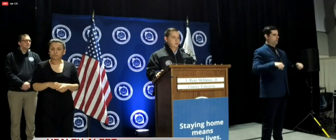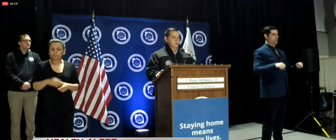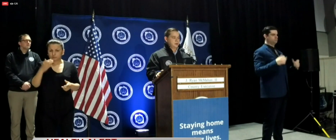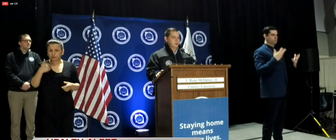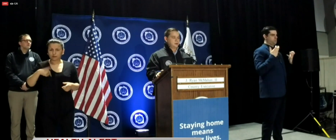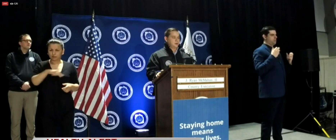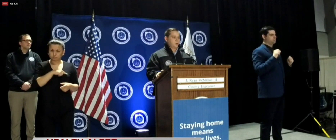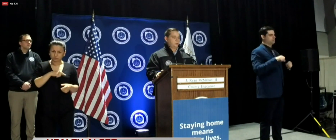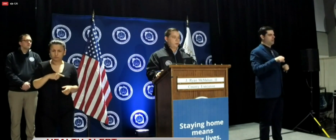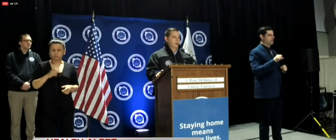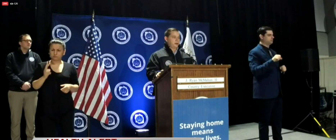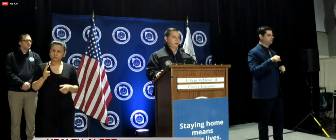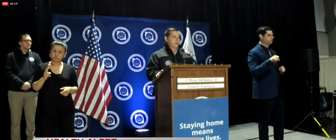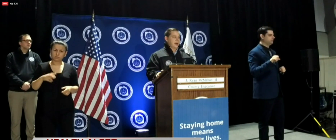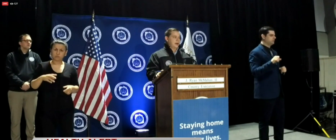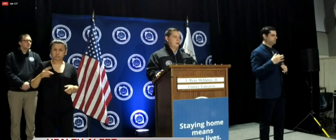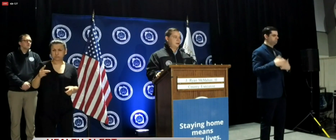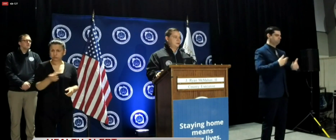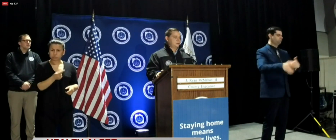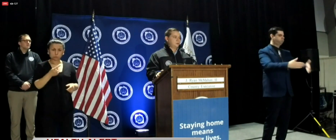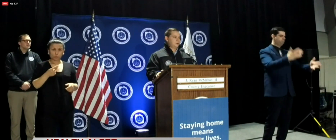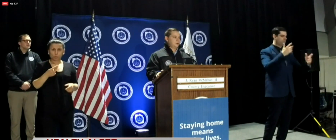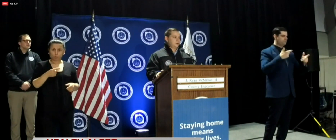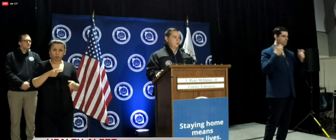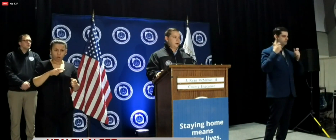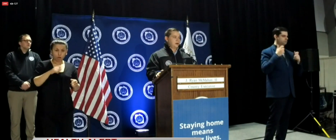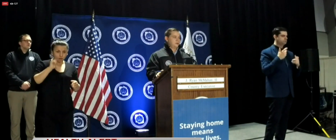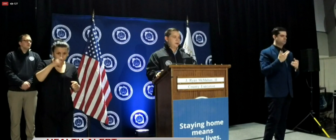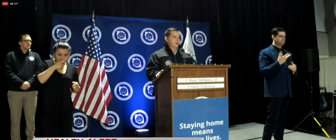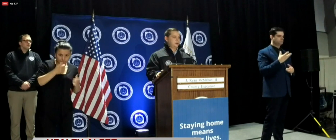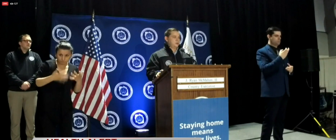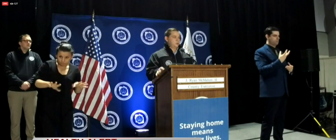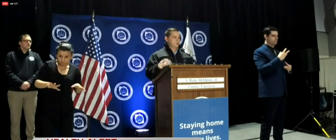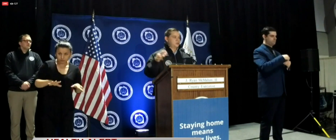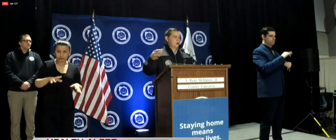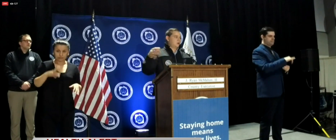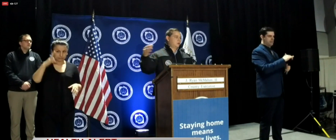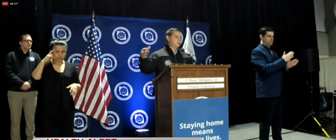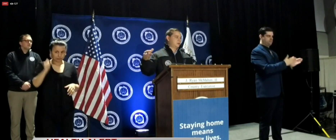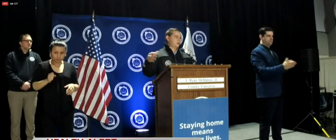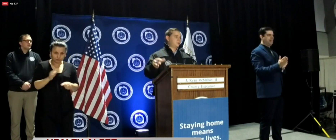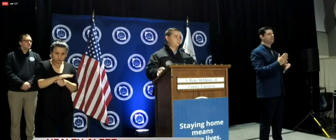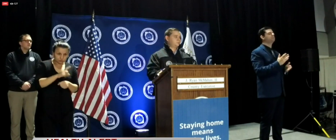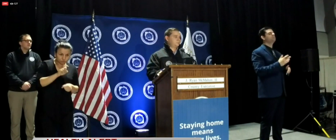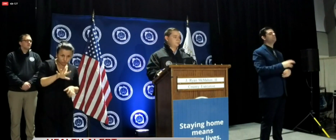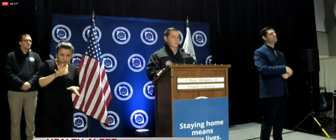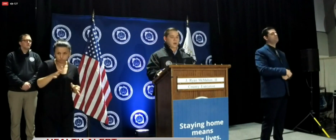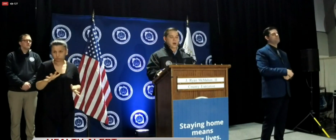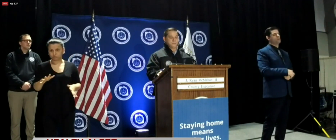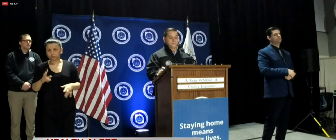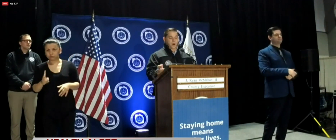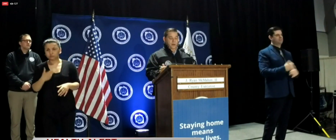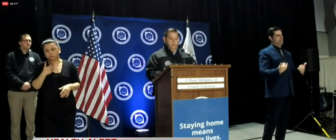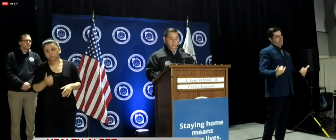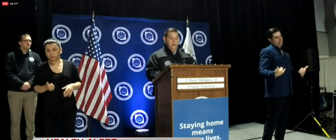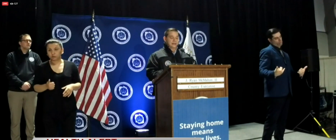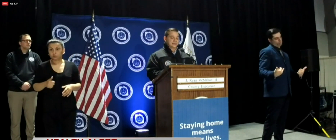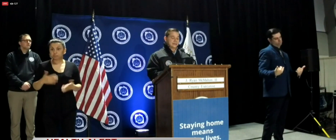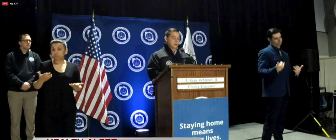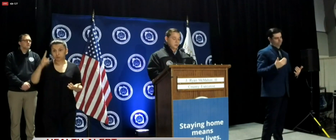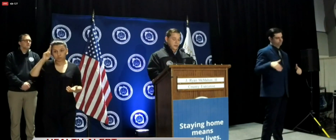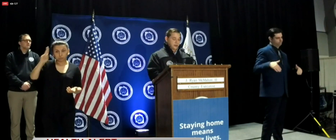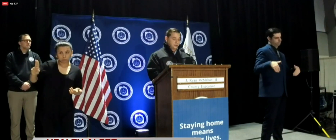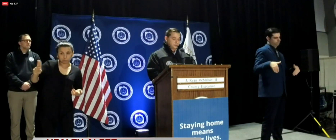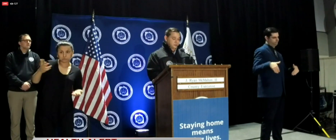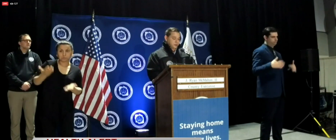and incorporate that into whatever a restart looks like. But I can